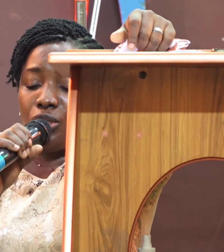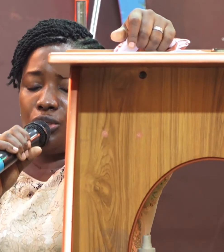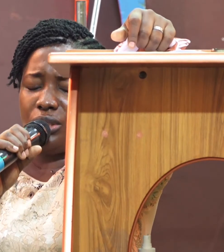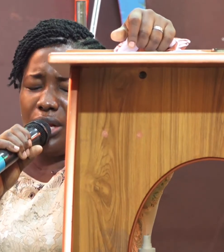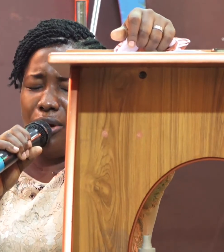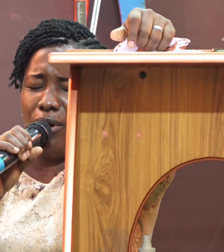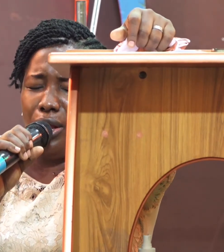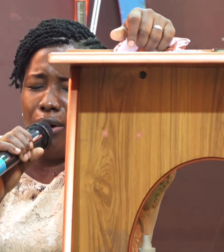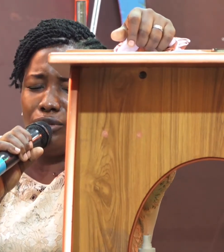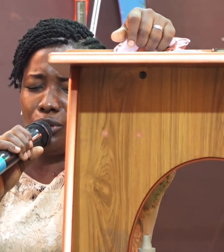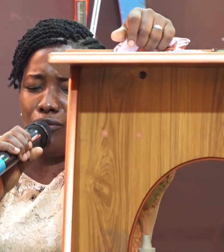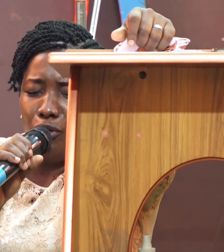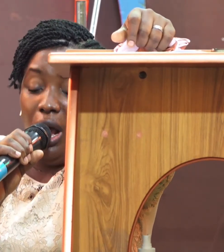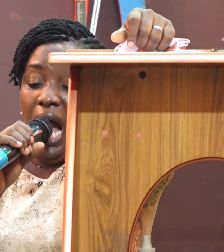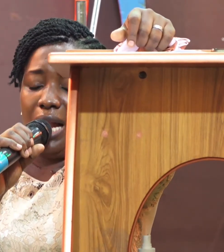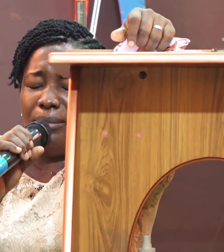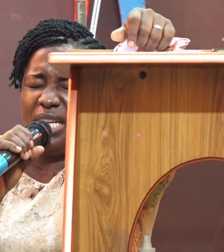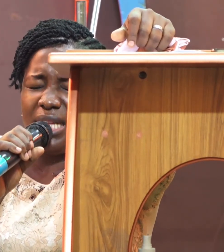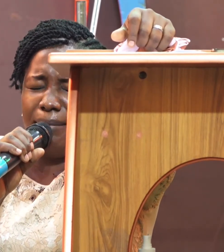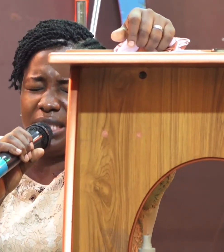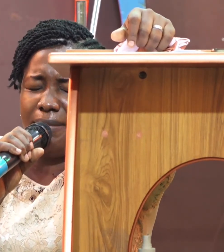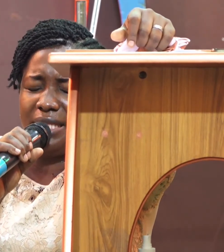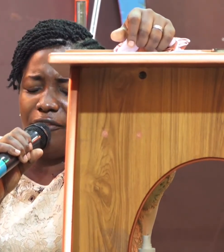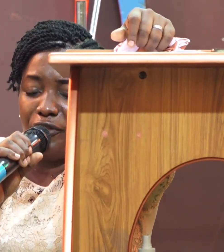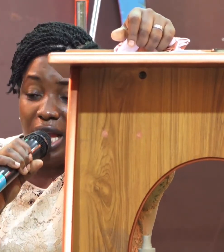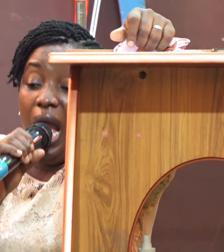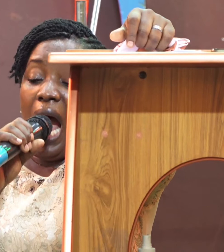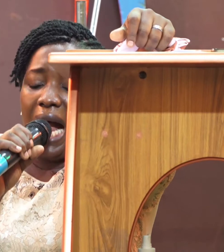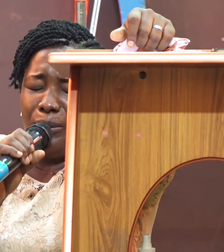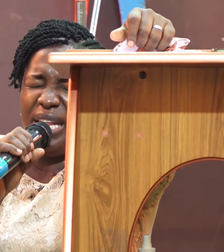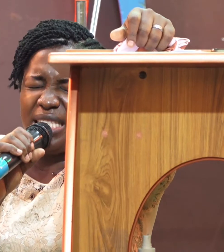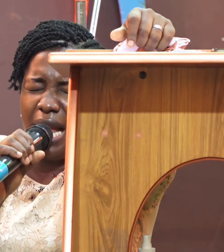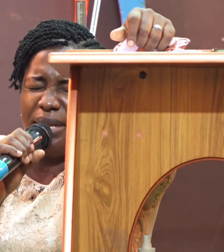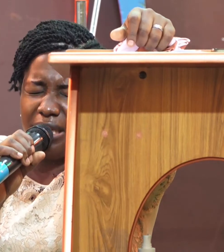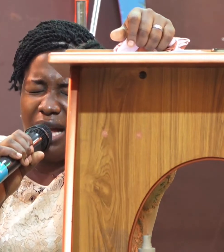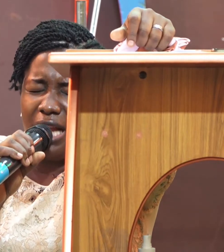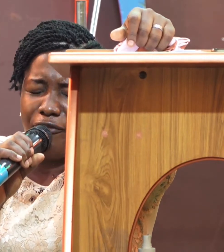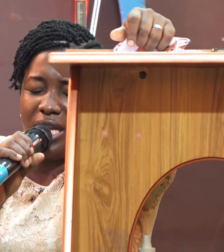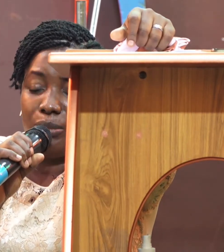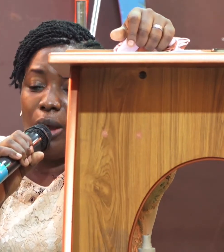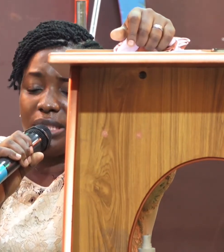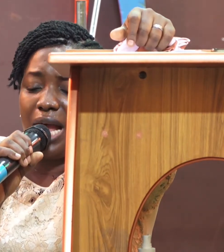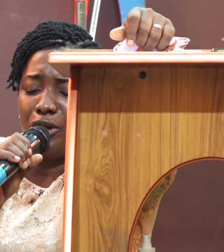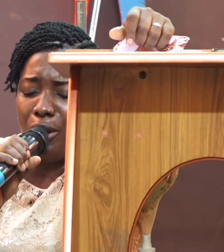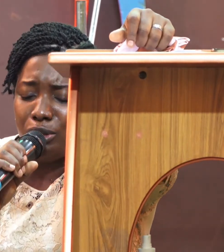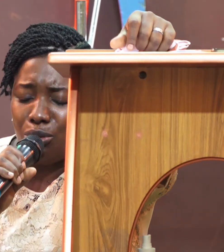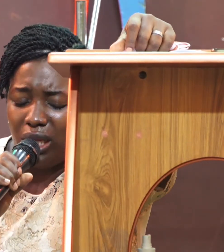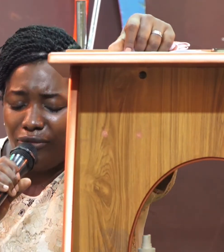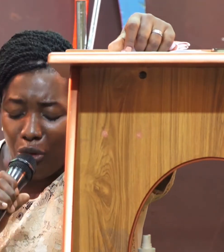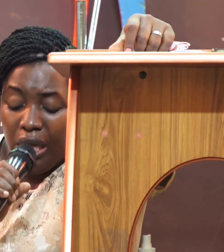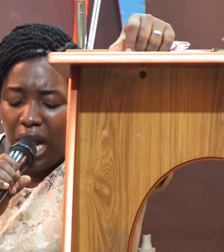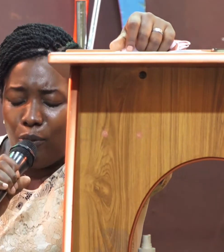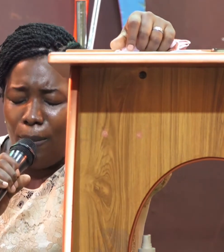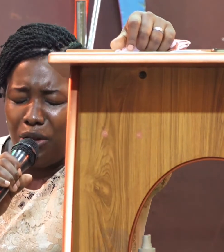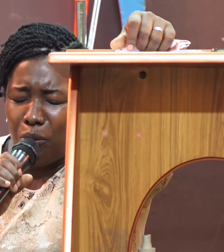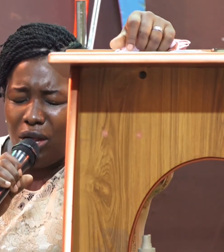ago tujuze n'omwoyo w'omutukuvu alumirize emitima gyaffe alumirize emitima gyaffe ekibi omusango